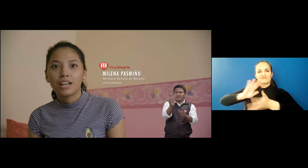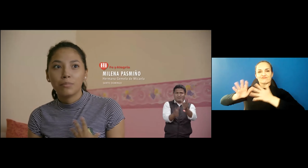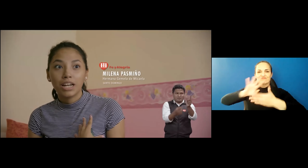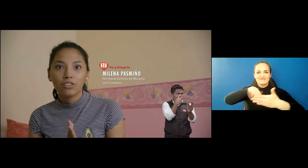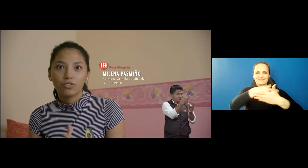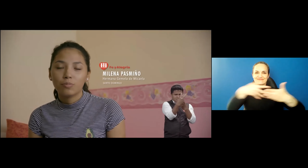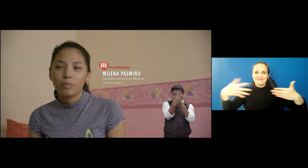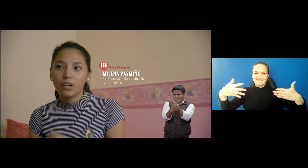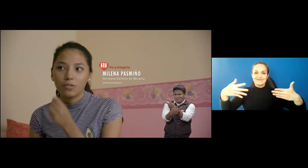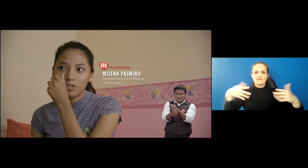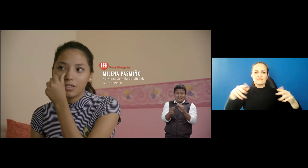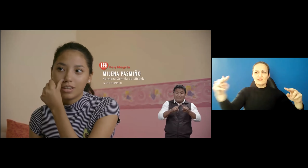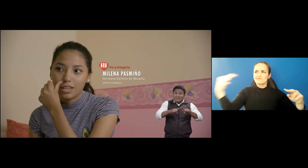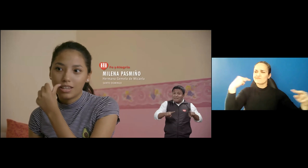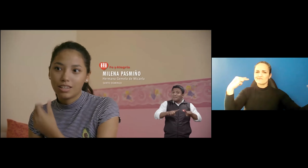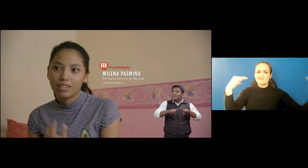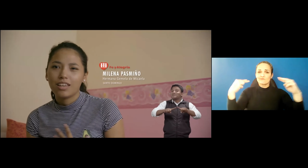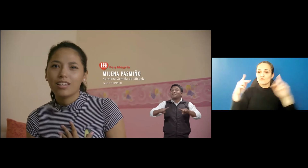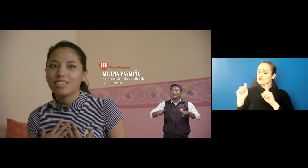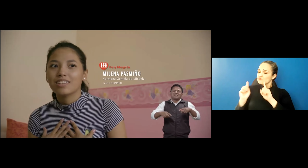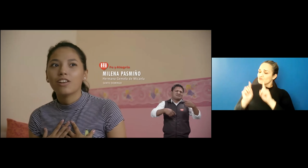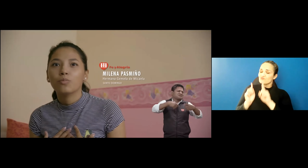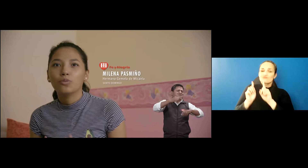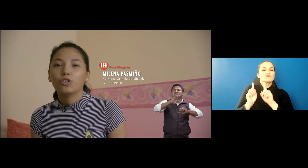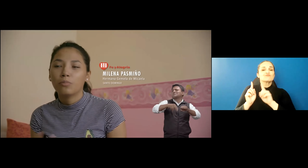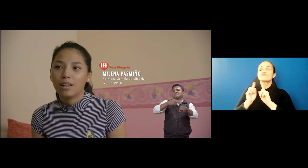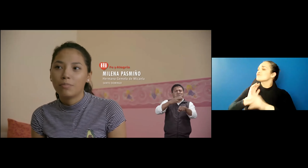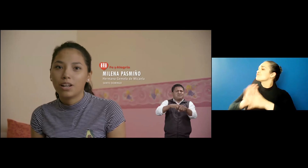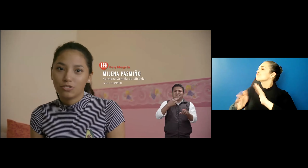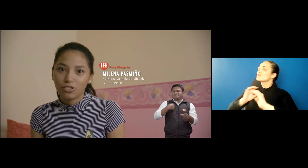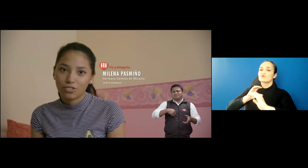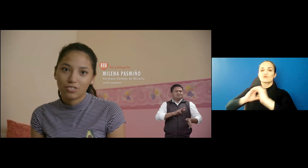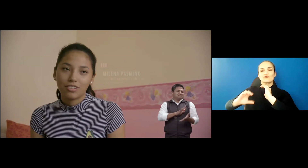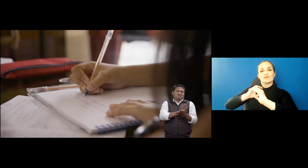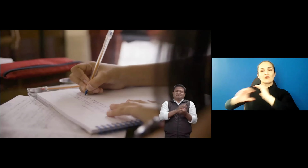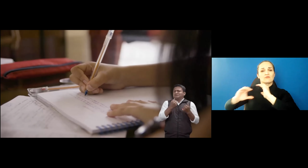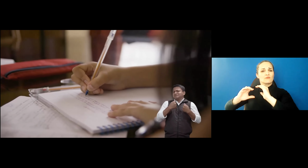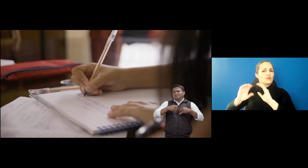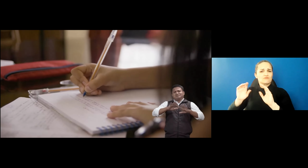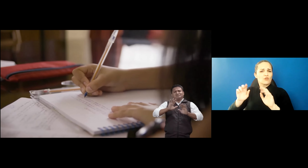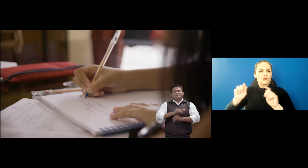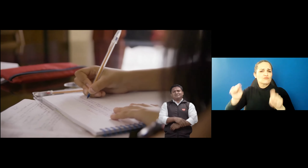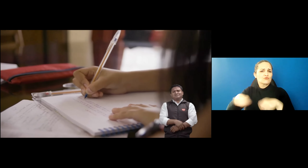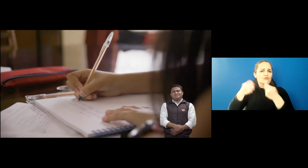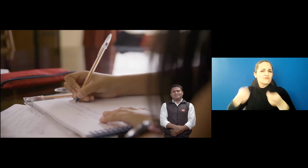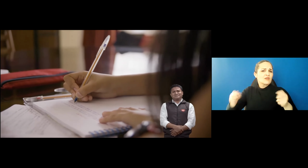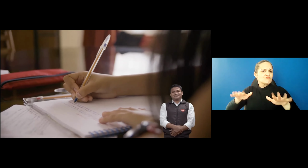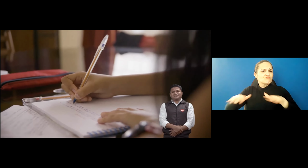sign language, and some people tend to look at us, but this is something that's normal for us.